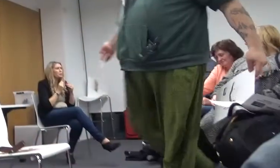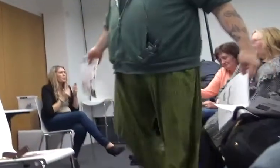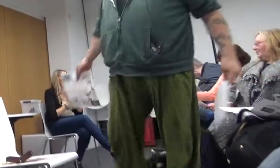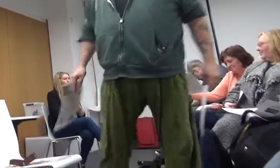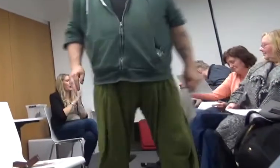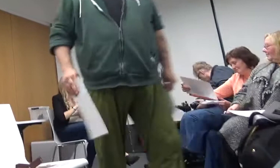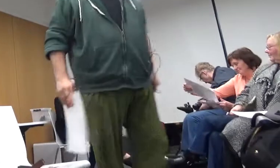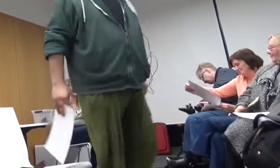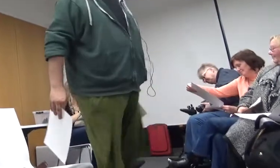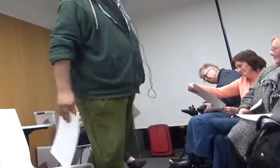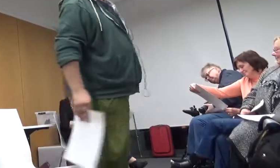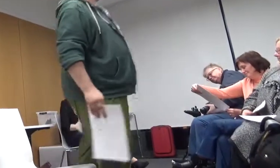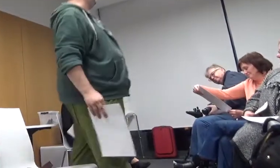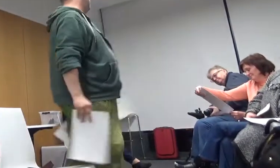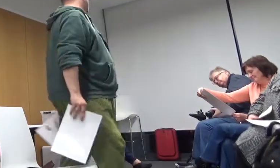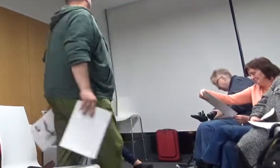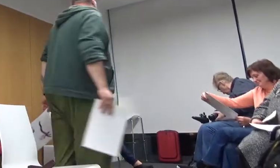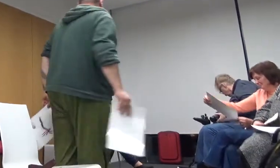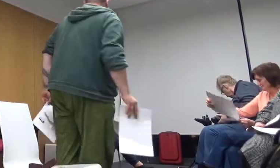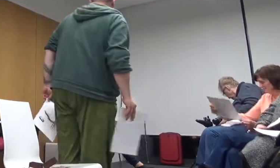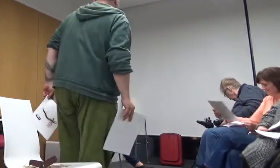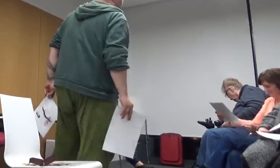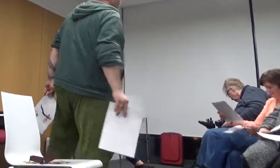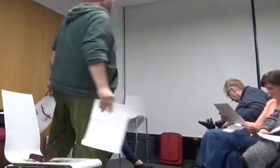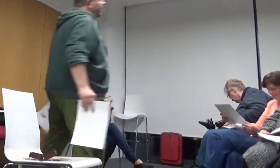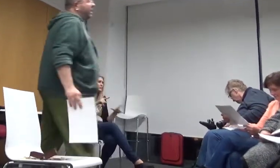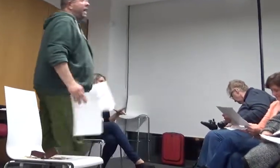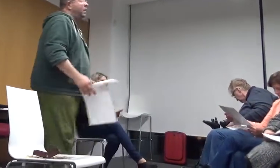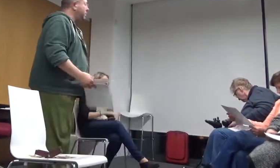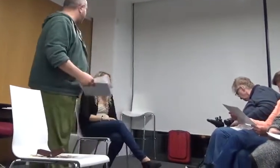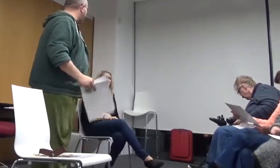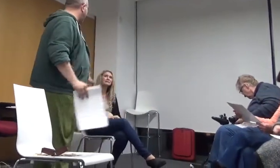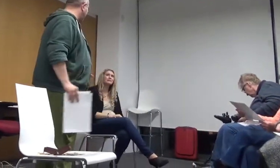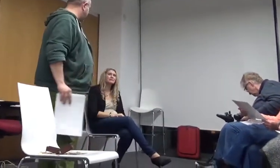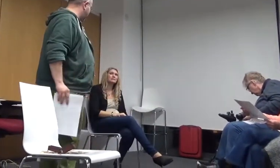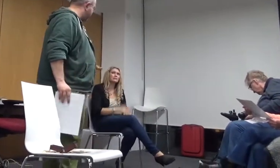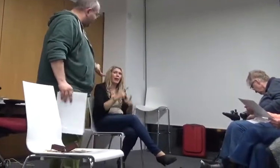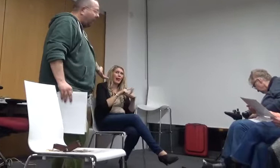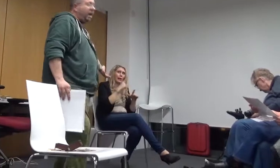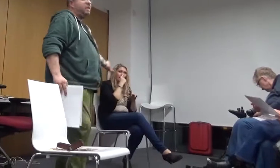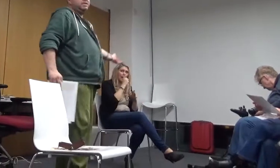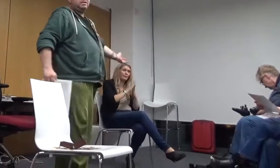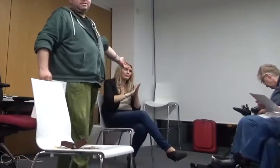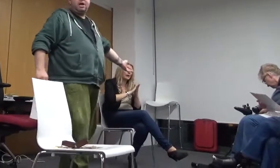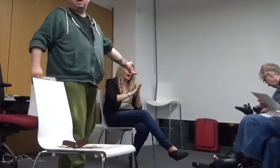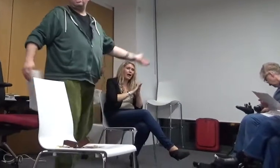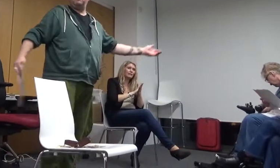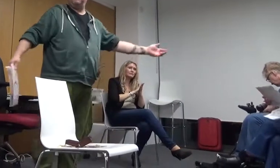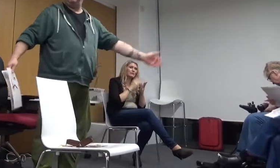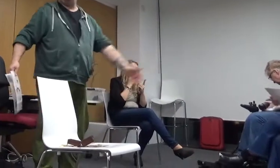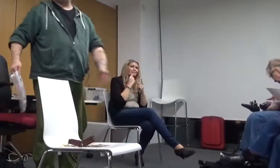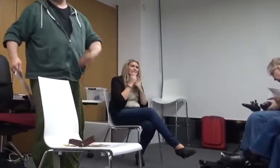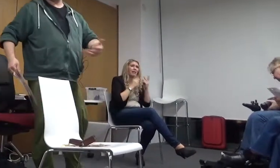So it's all words, it's all languages, but language can be signed and sung